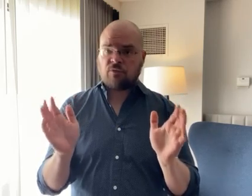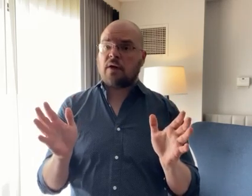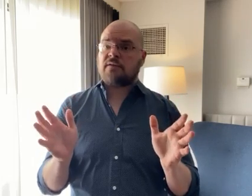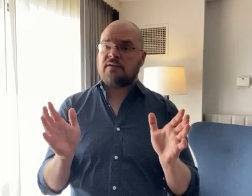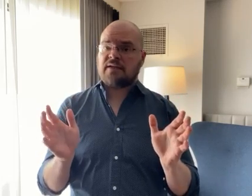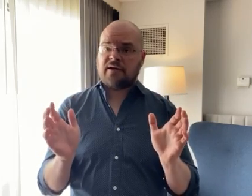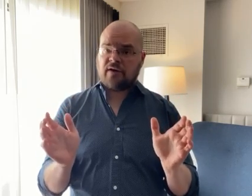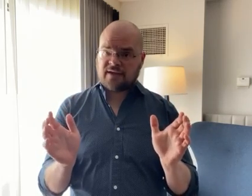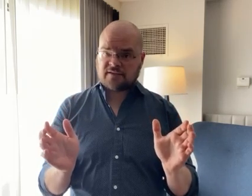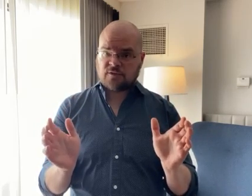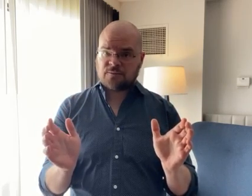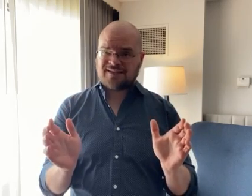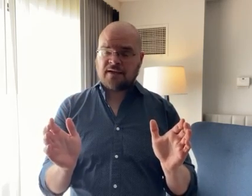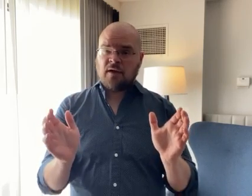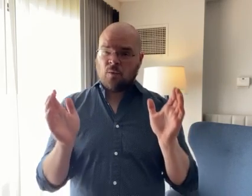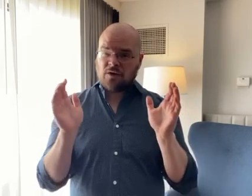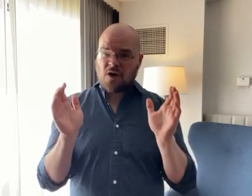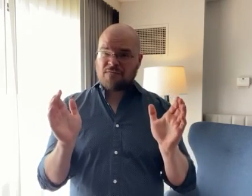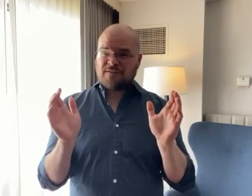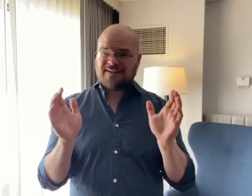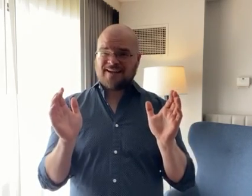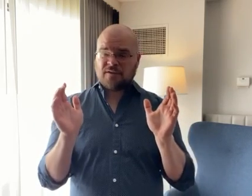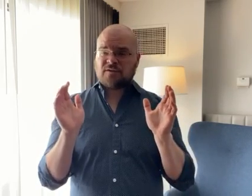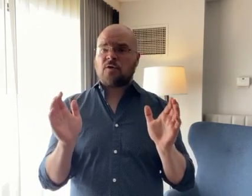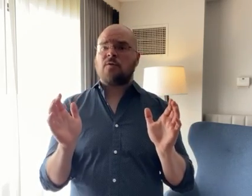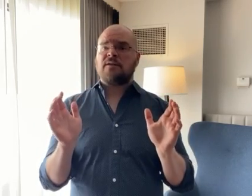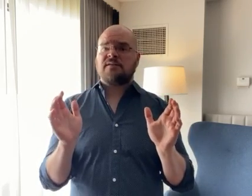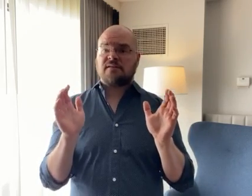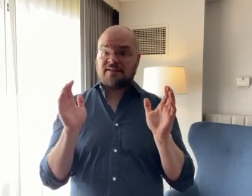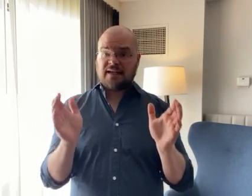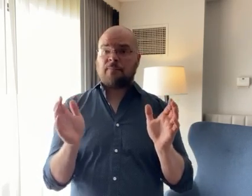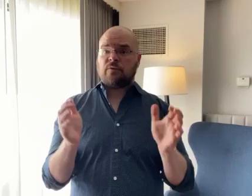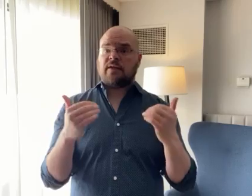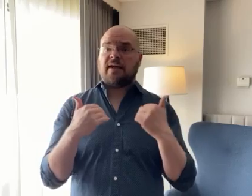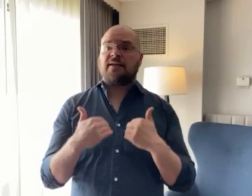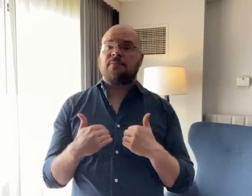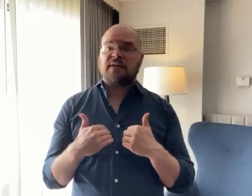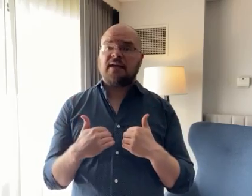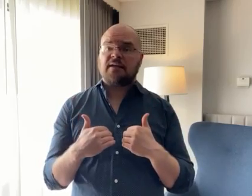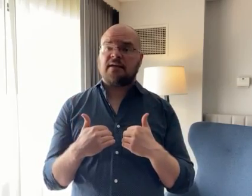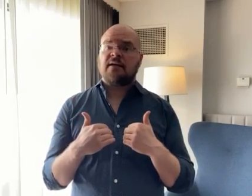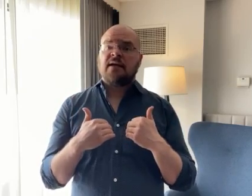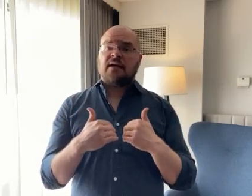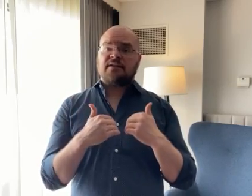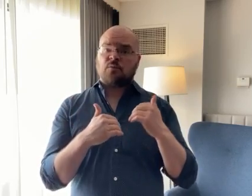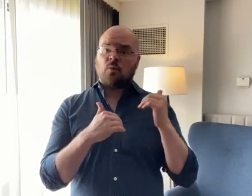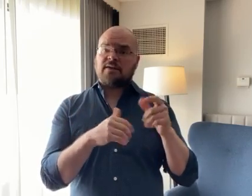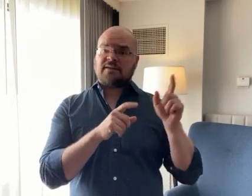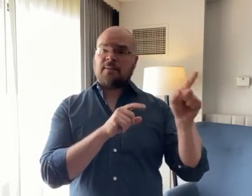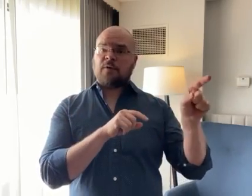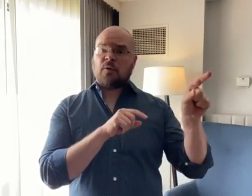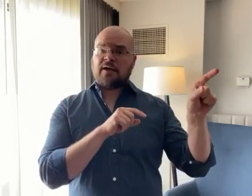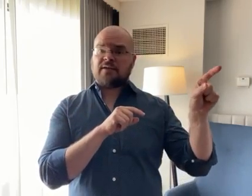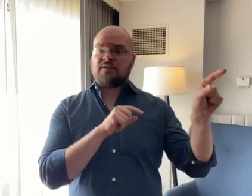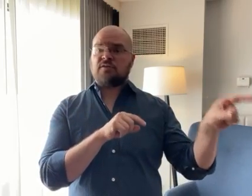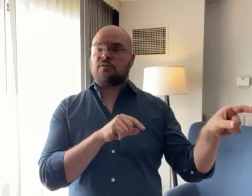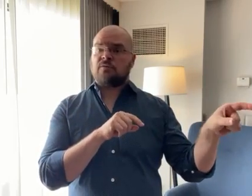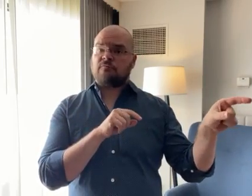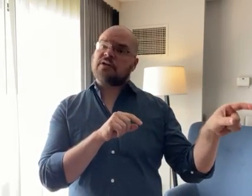throughout the entire excerpt, what oftentimes determines the tempo that I end up taking is what tempo I can do the